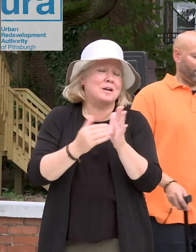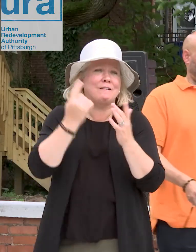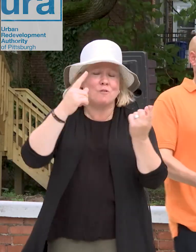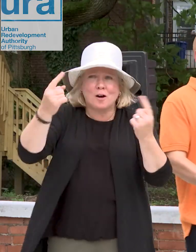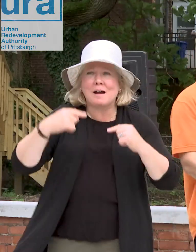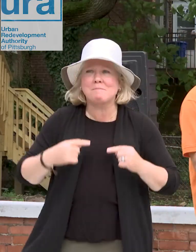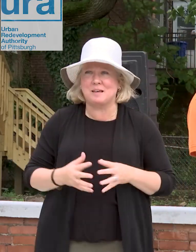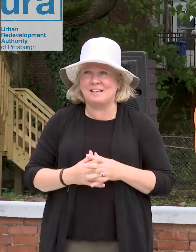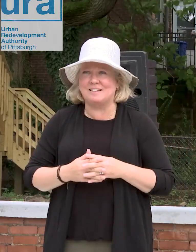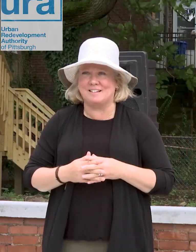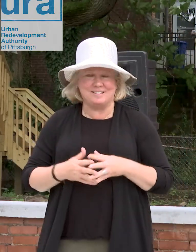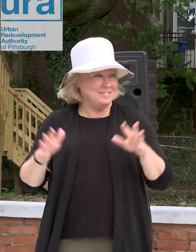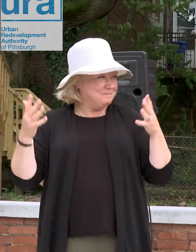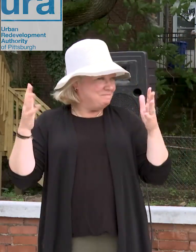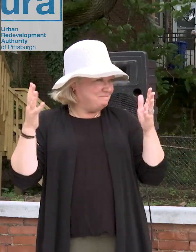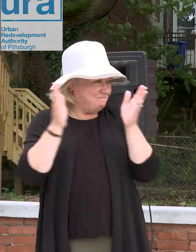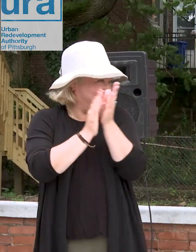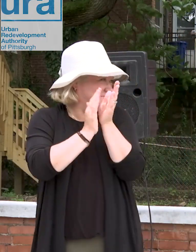coming.